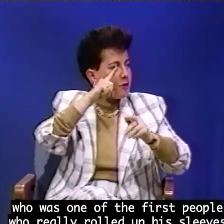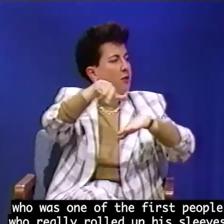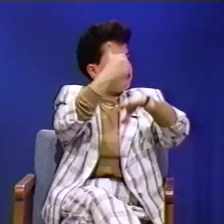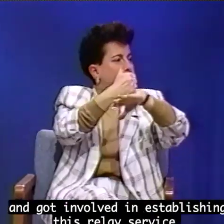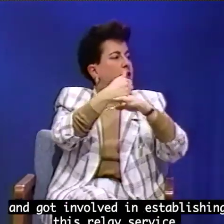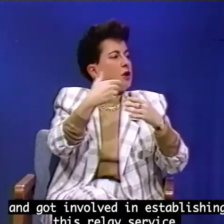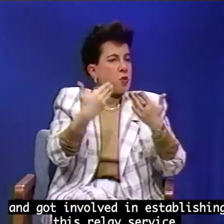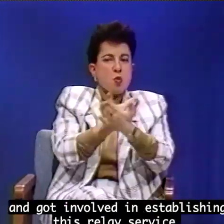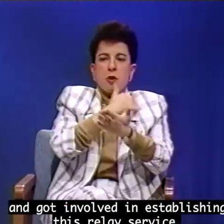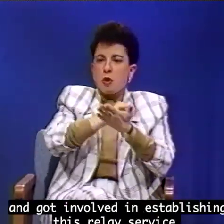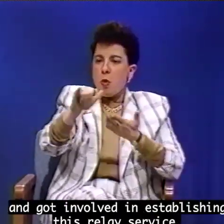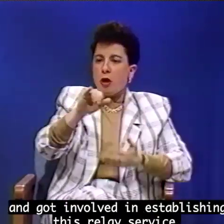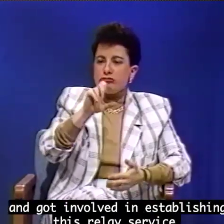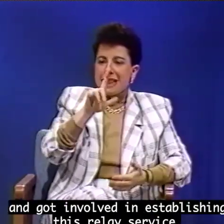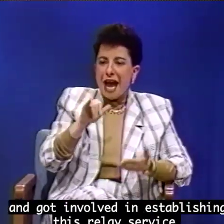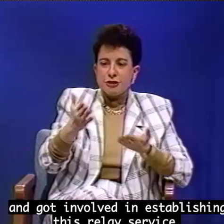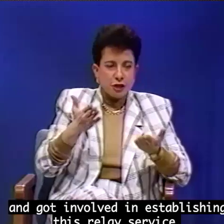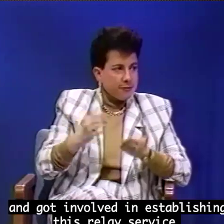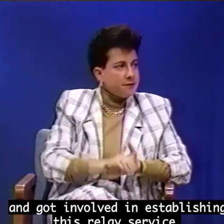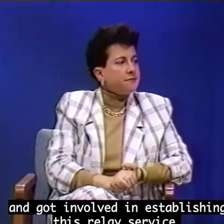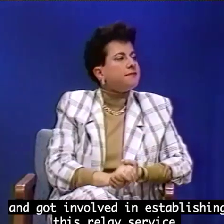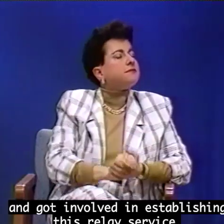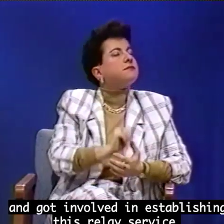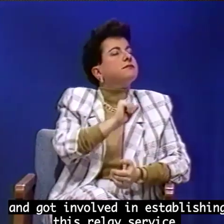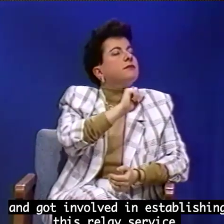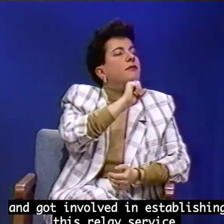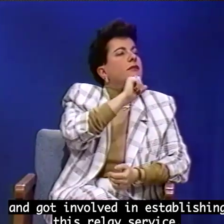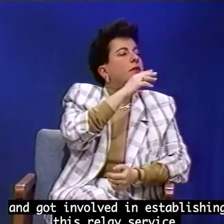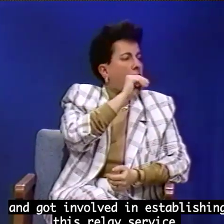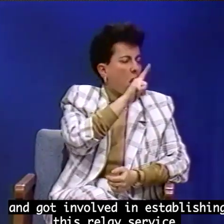rolled up his sleeves and got involved in establishing this relay service.